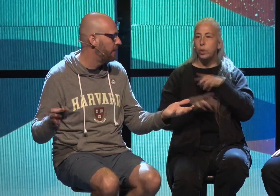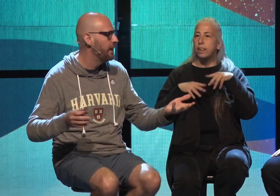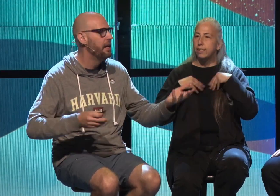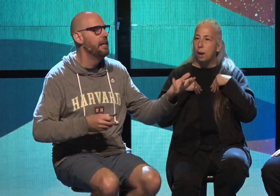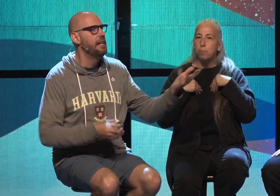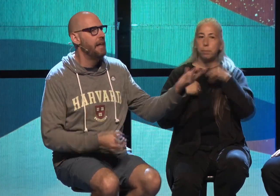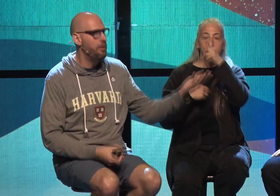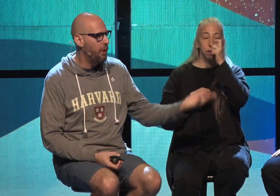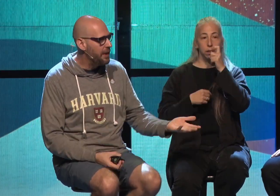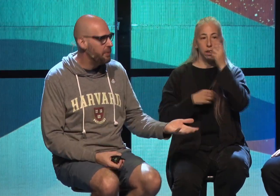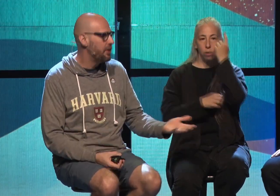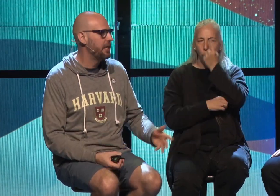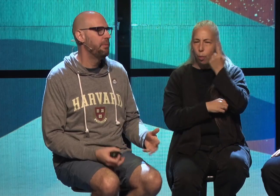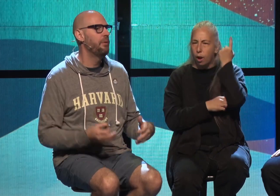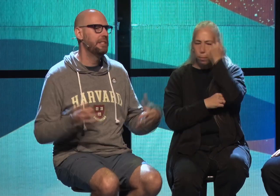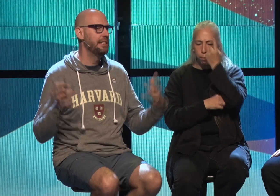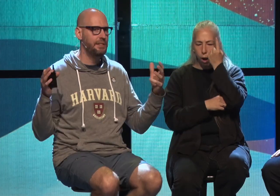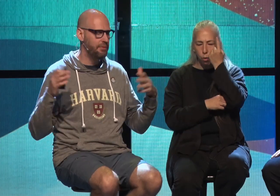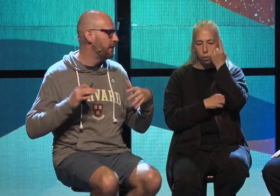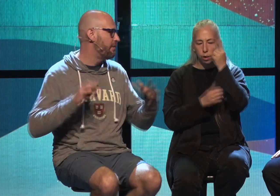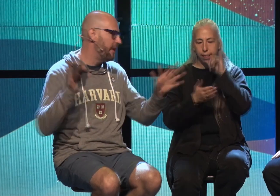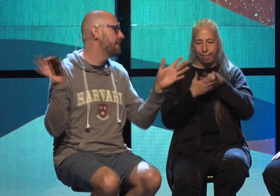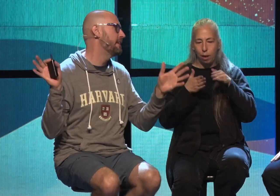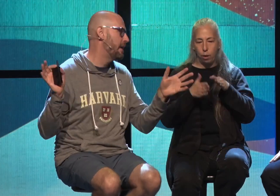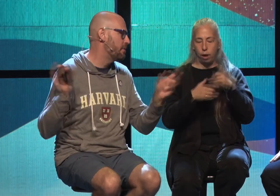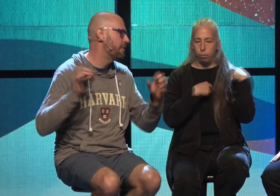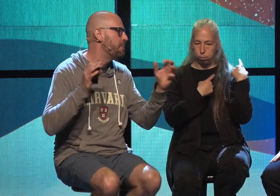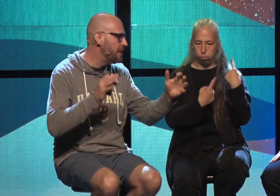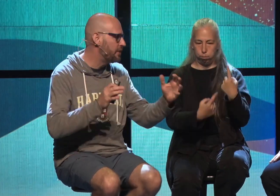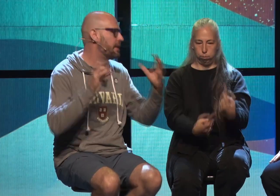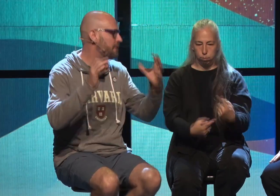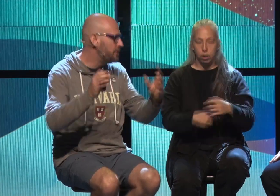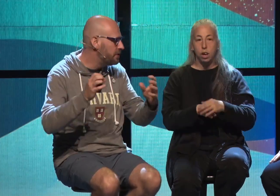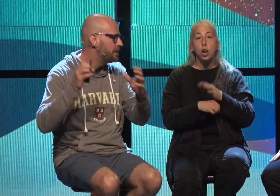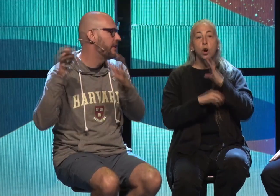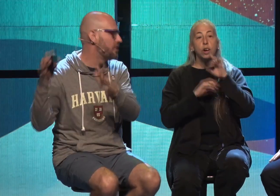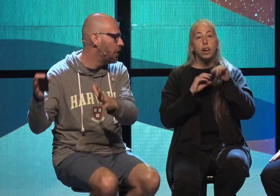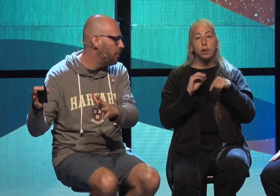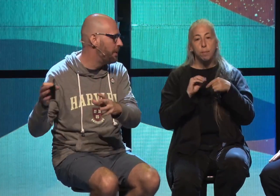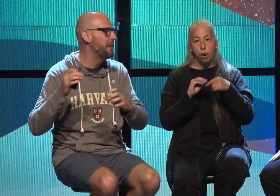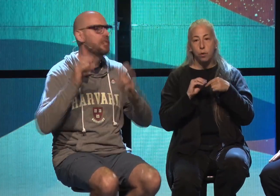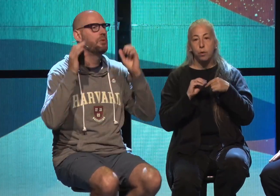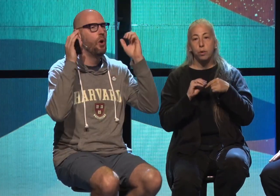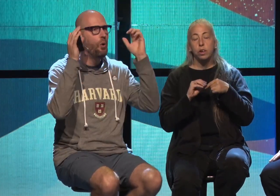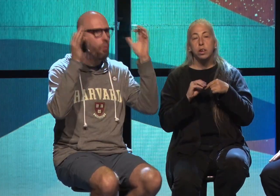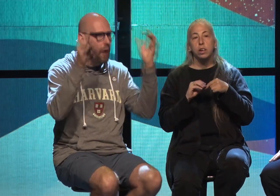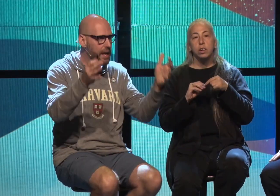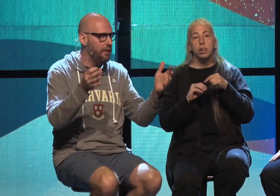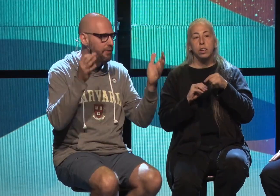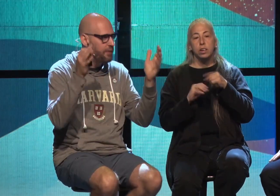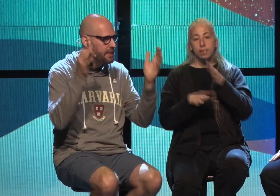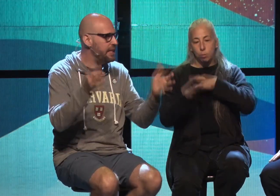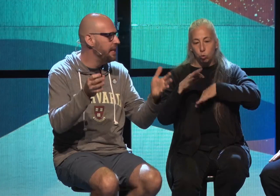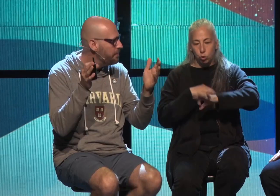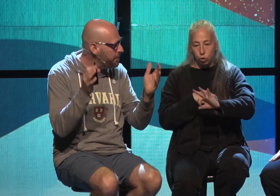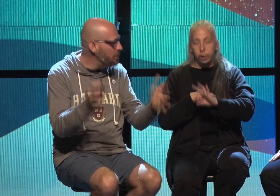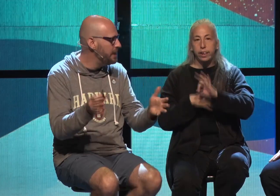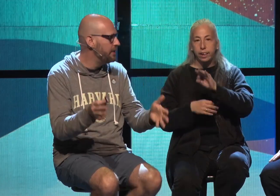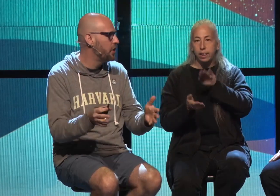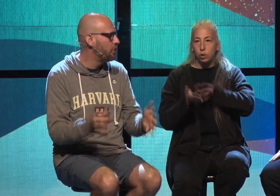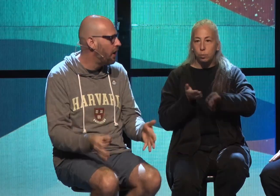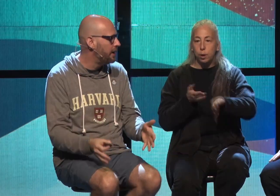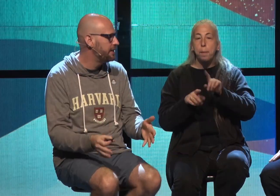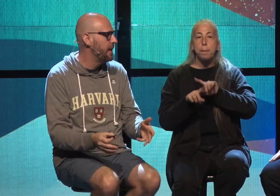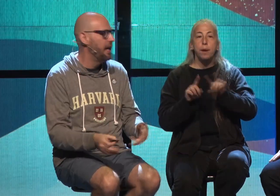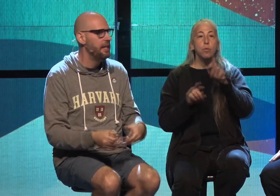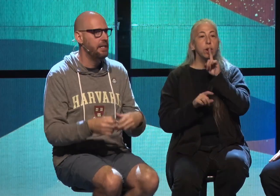been thought of. And one thing we talked about was this really fancy language of penal substitutionary atonement, but this way of seeing beauty